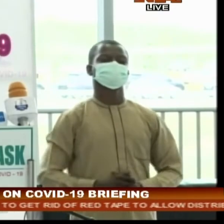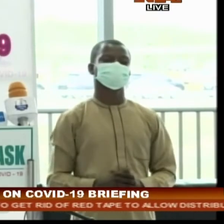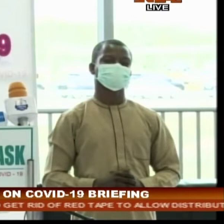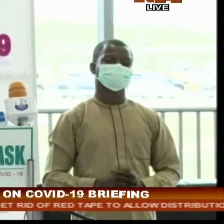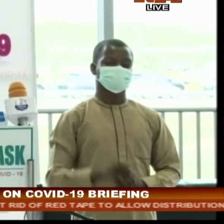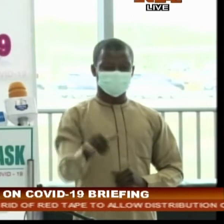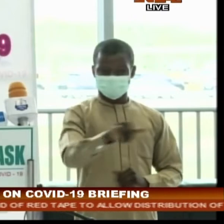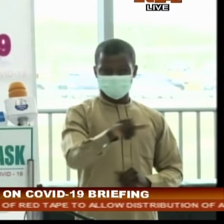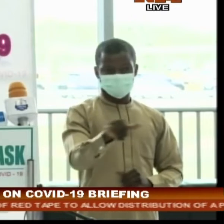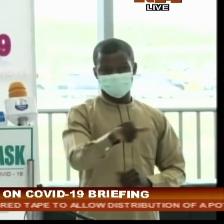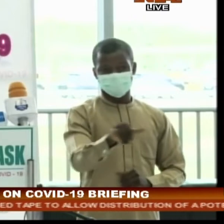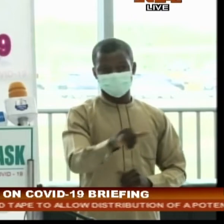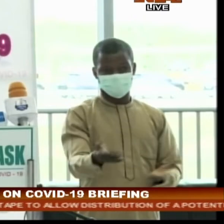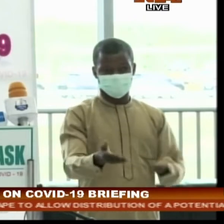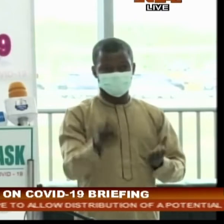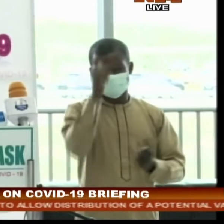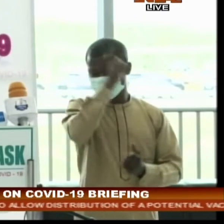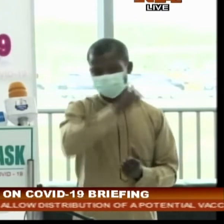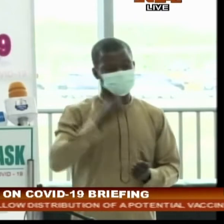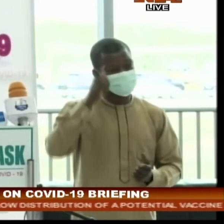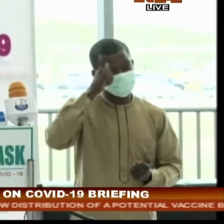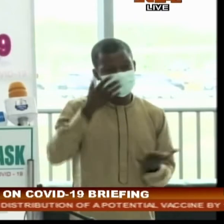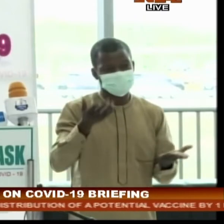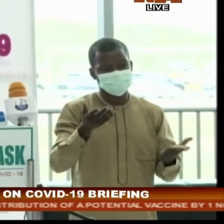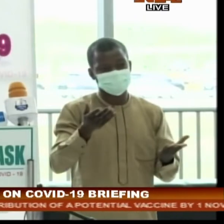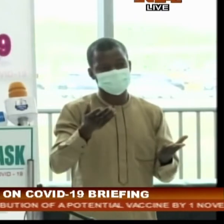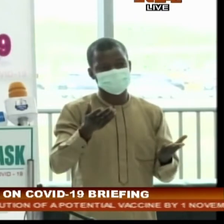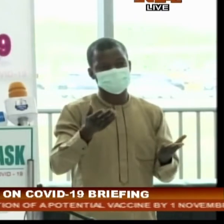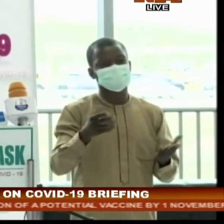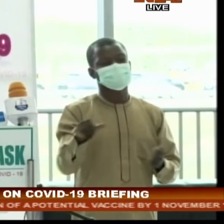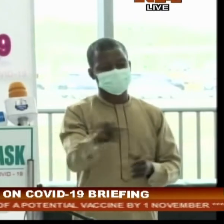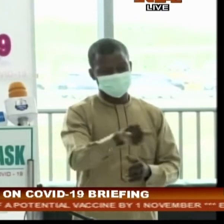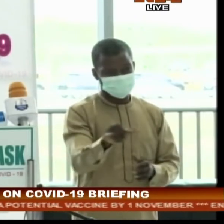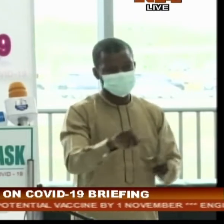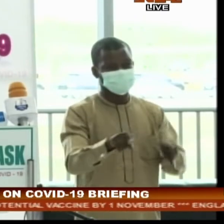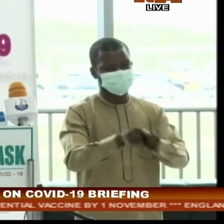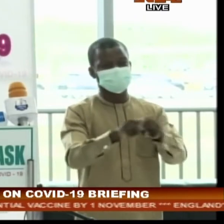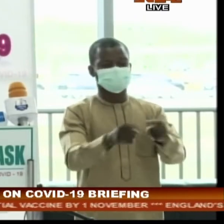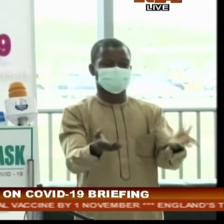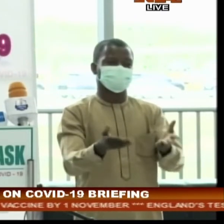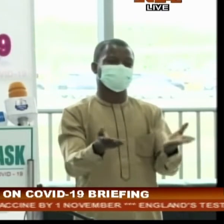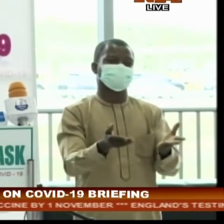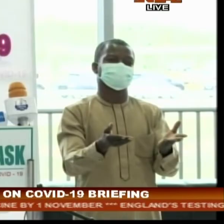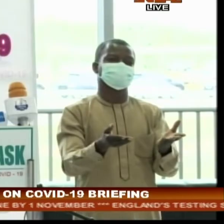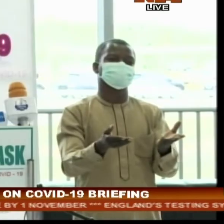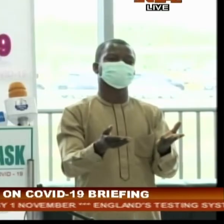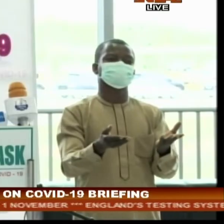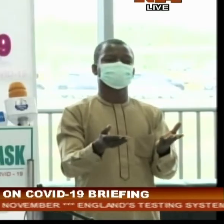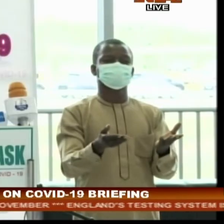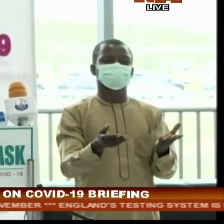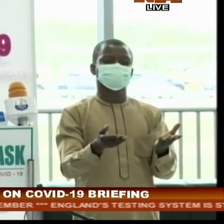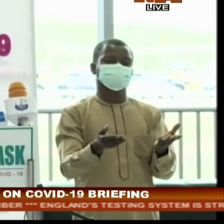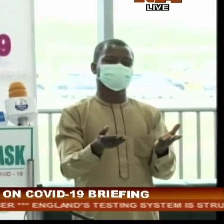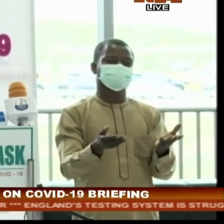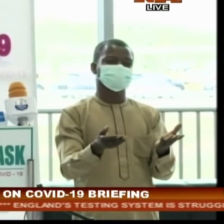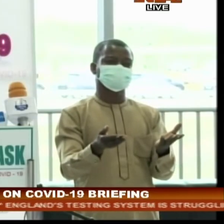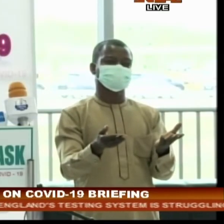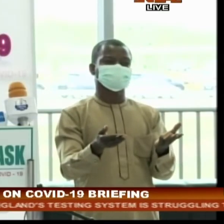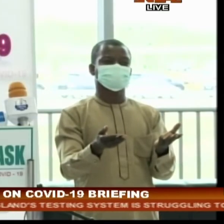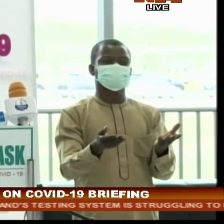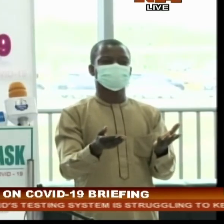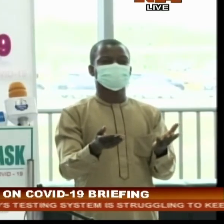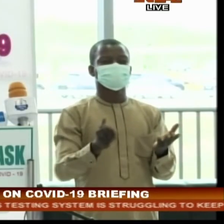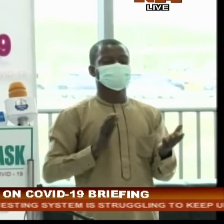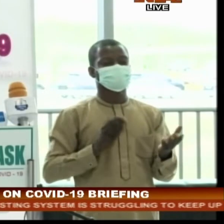Same thing in Africa, and similarly the same thing on the soils of